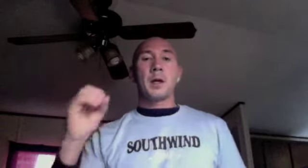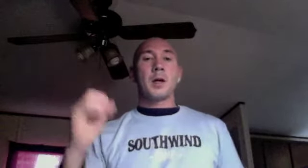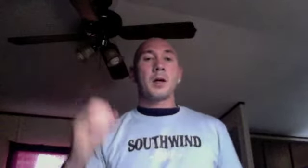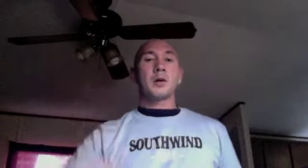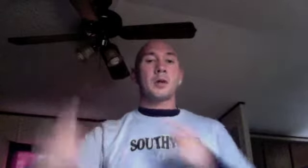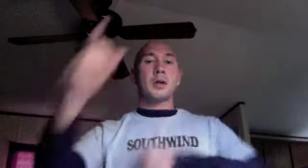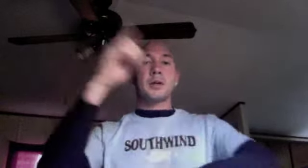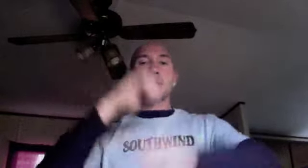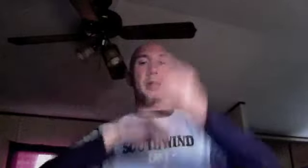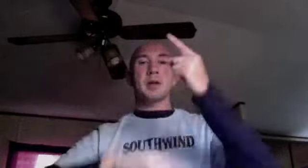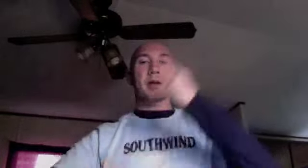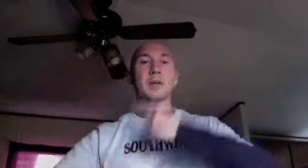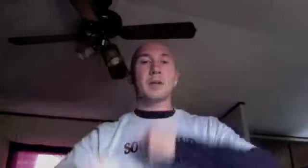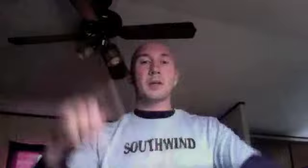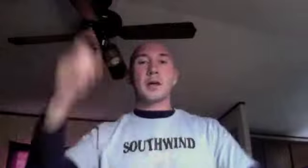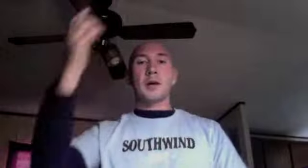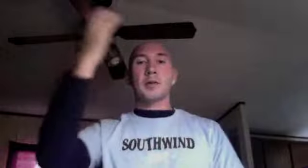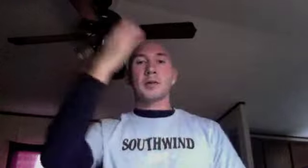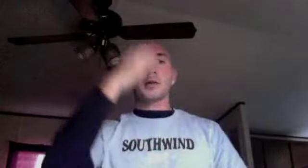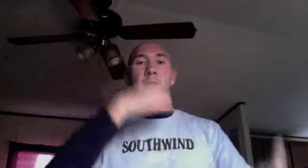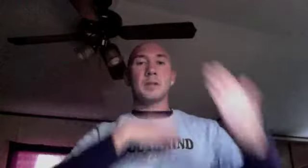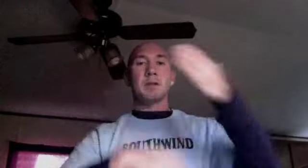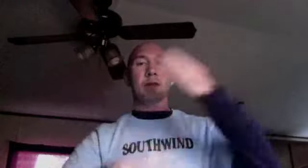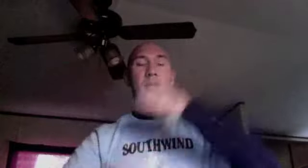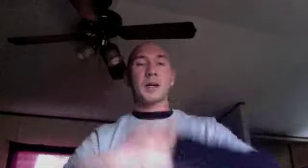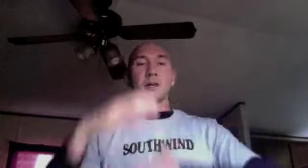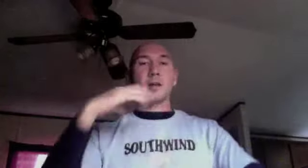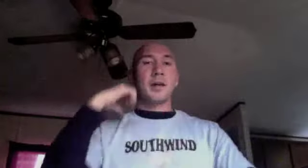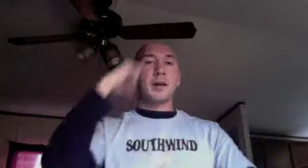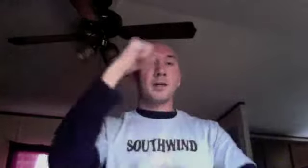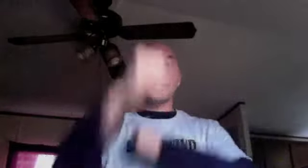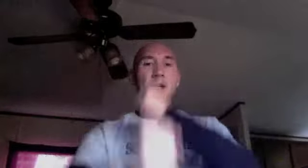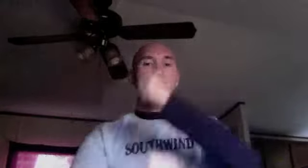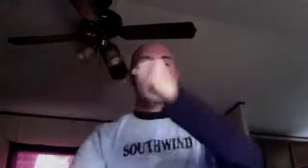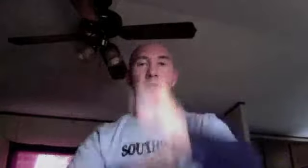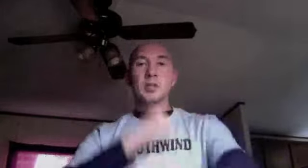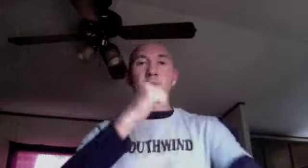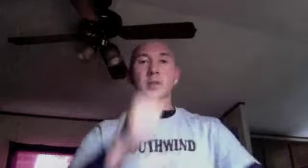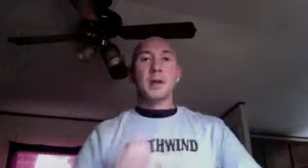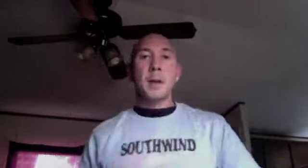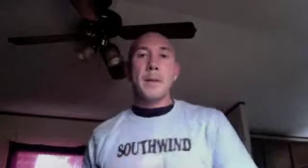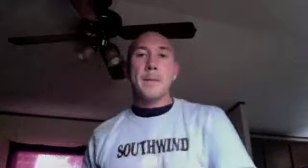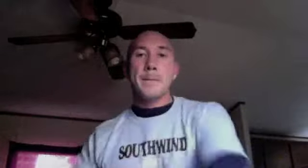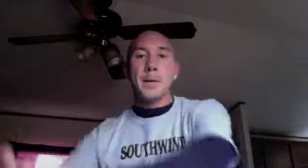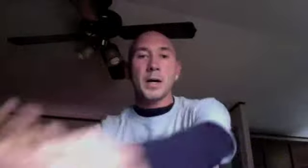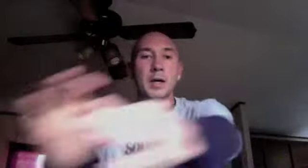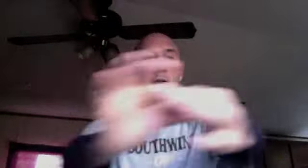O come, thou desire of nations, bind